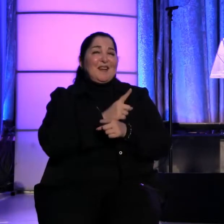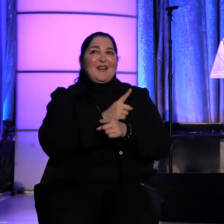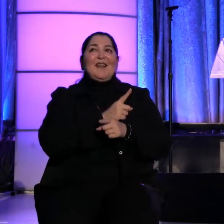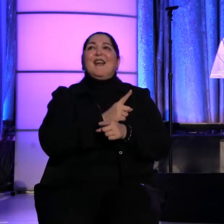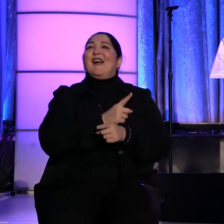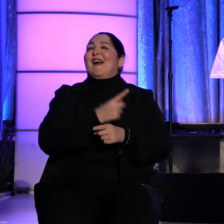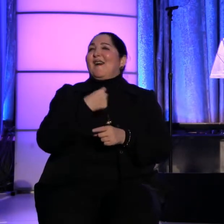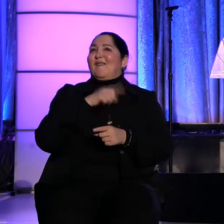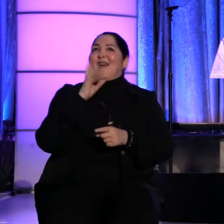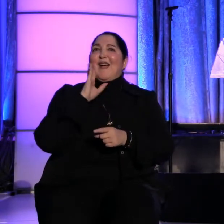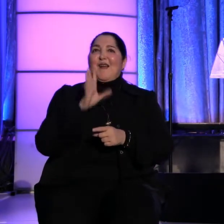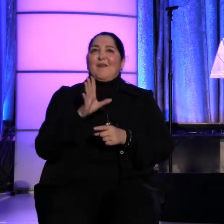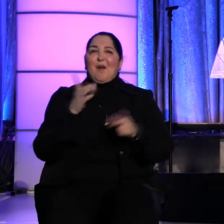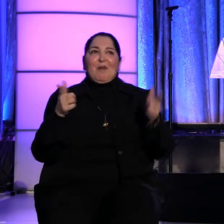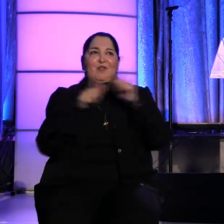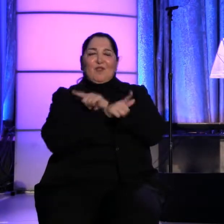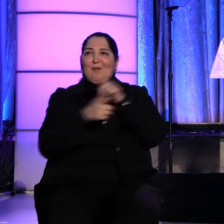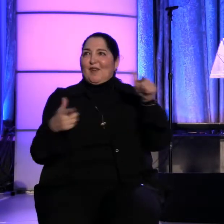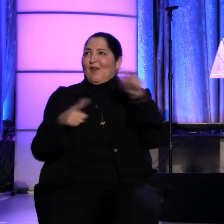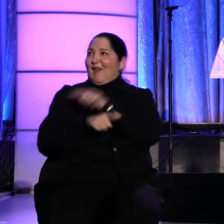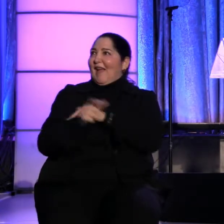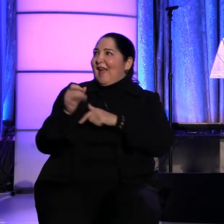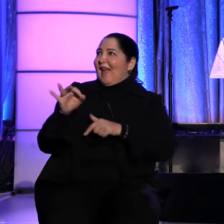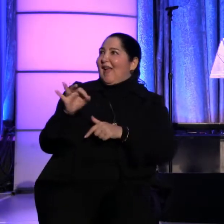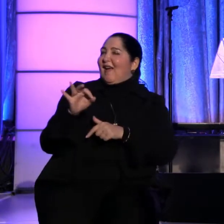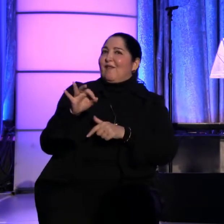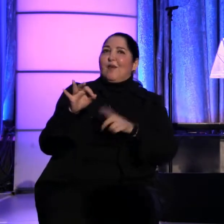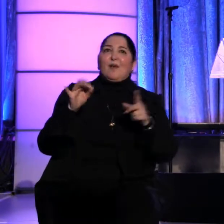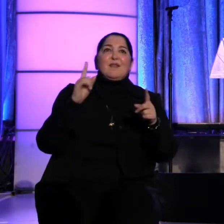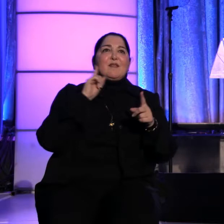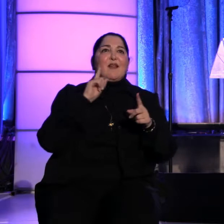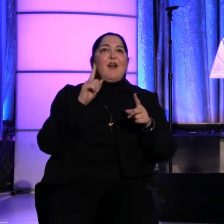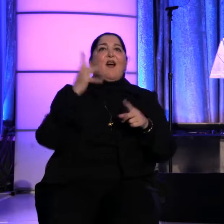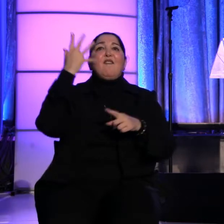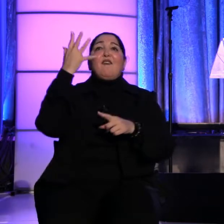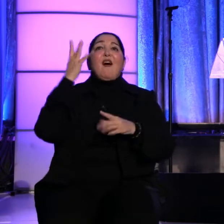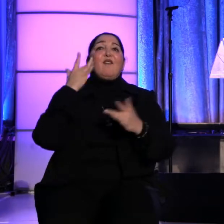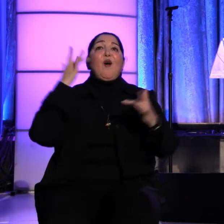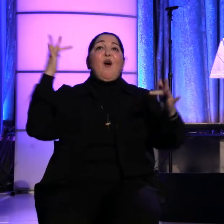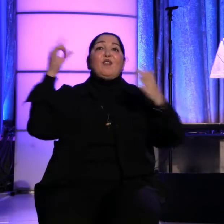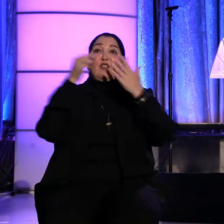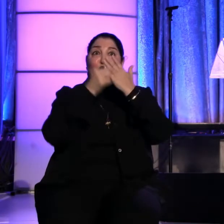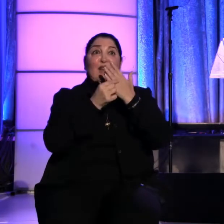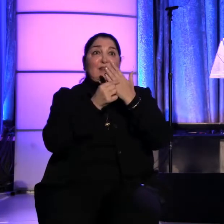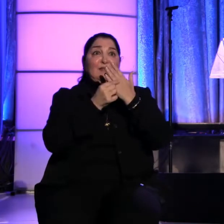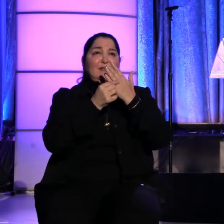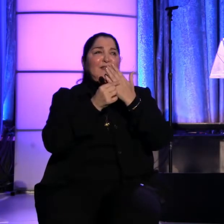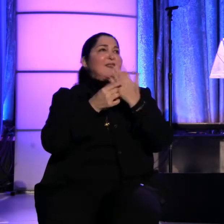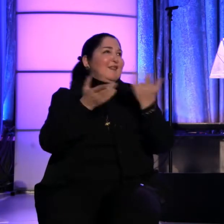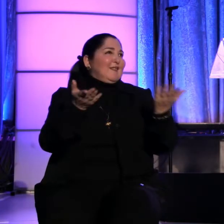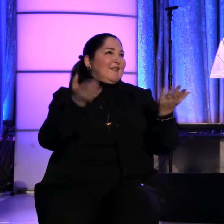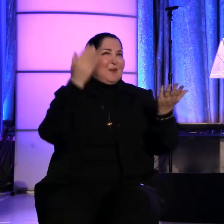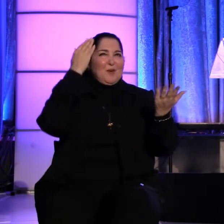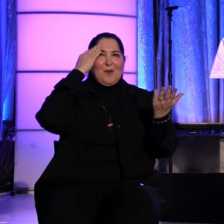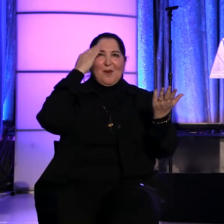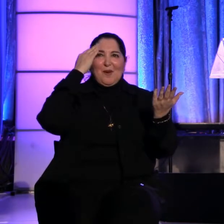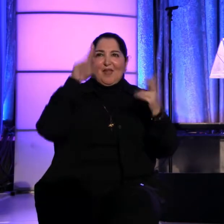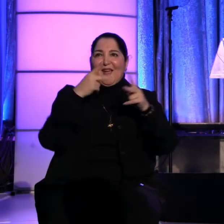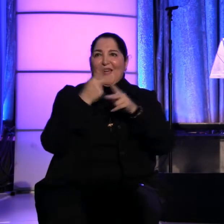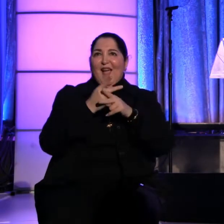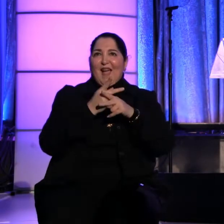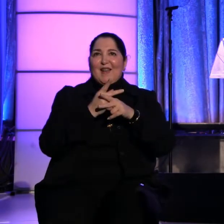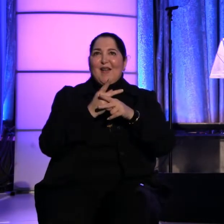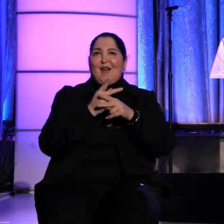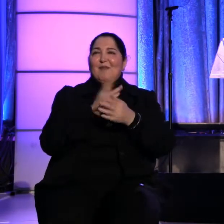be jumping around. So, for example, if you sing 5 gold rings, you know the type of melody that